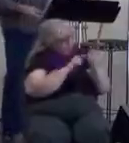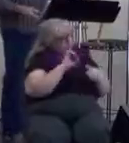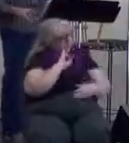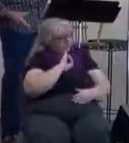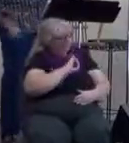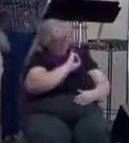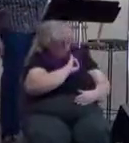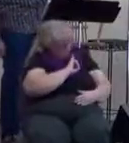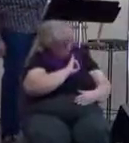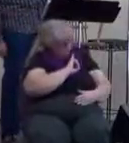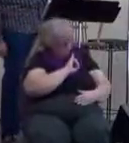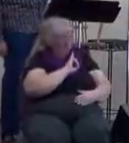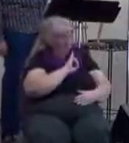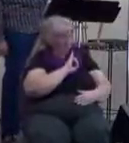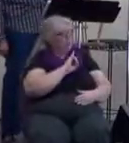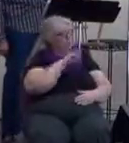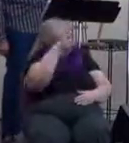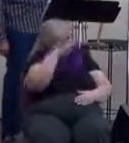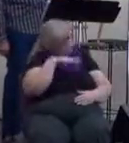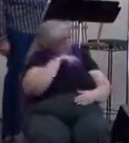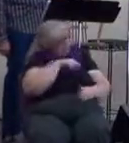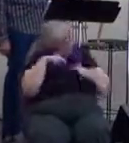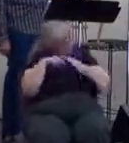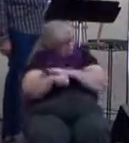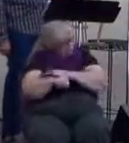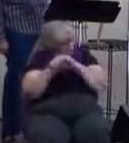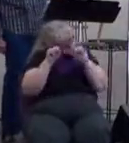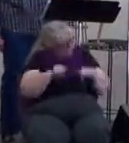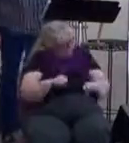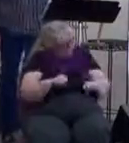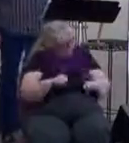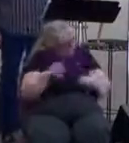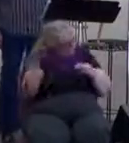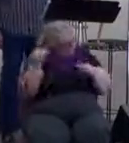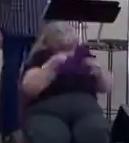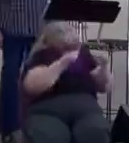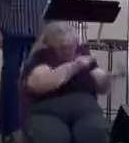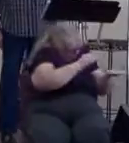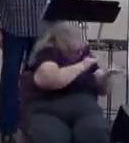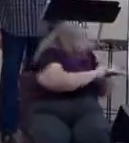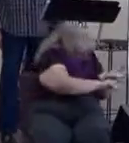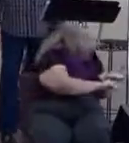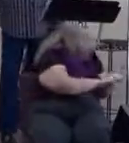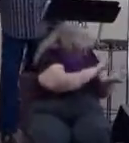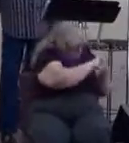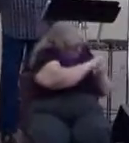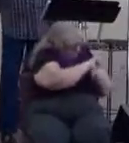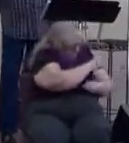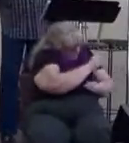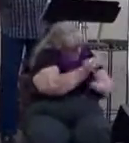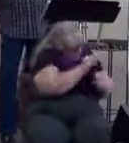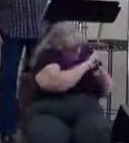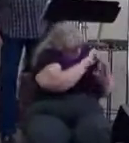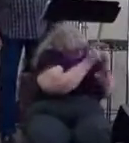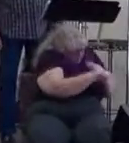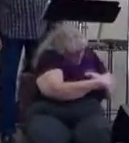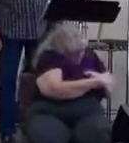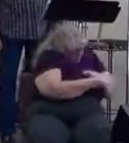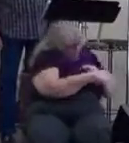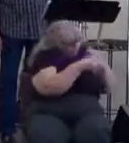you killed is the one that can give you forgiveness and repentance. Listen to what we're preaching